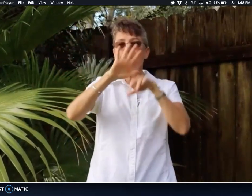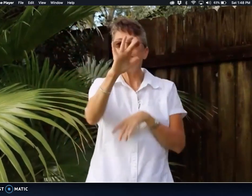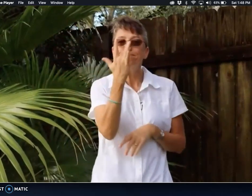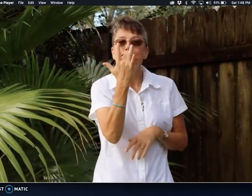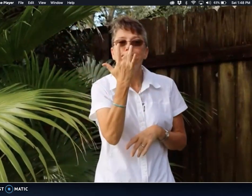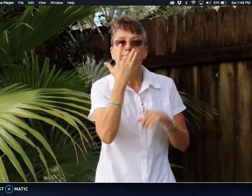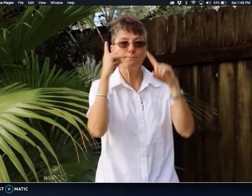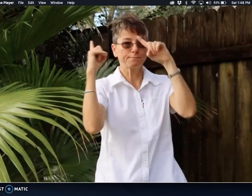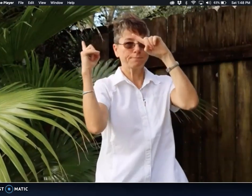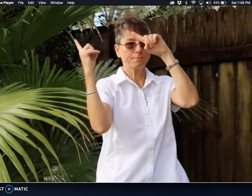pictures.